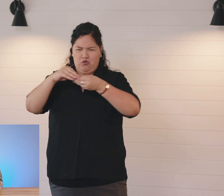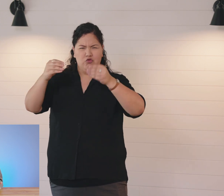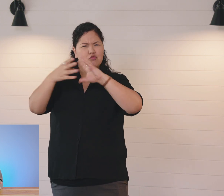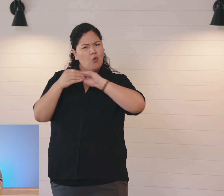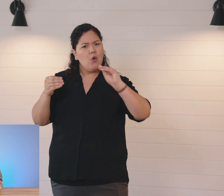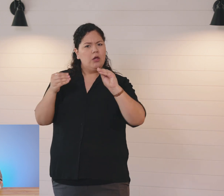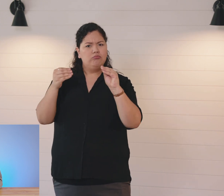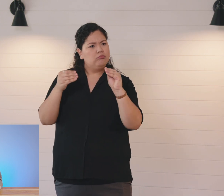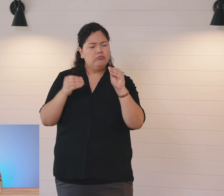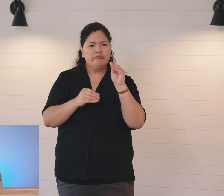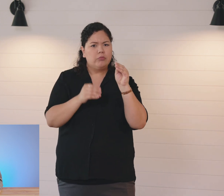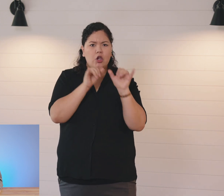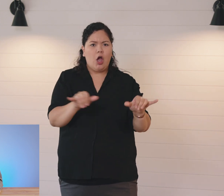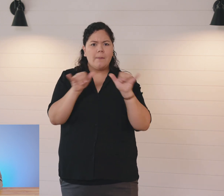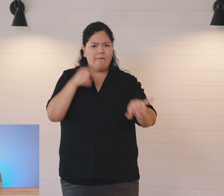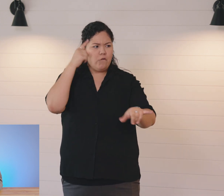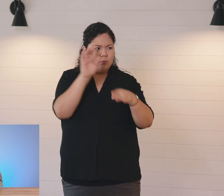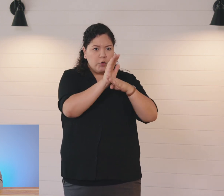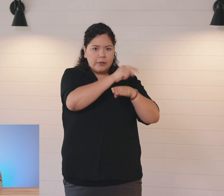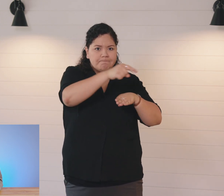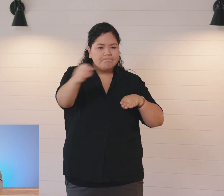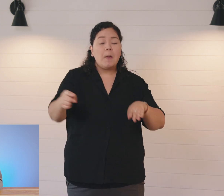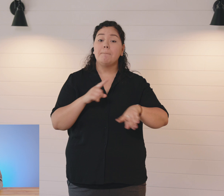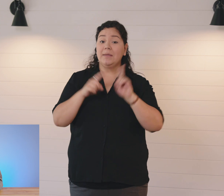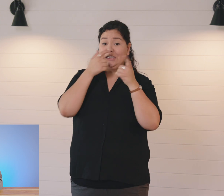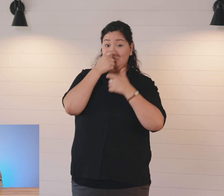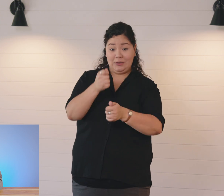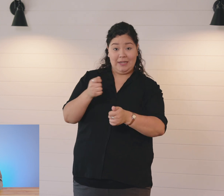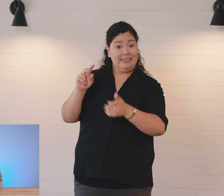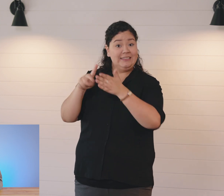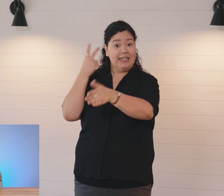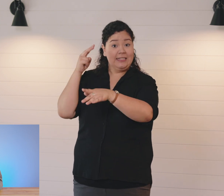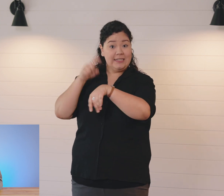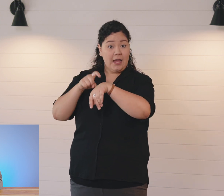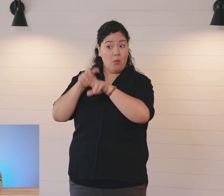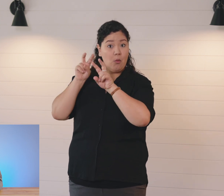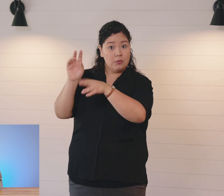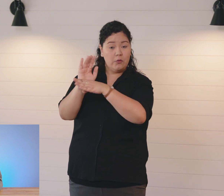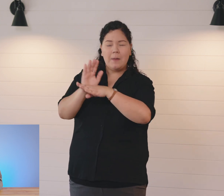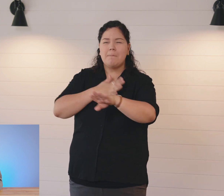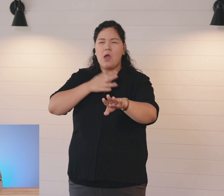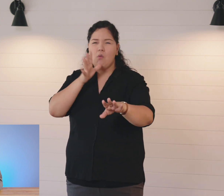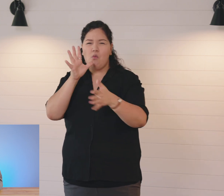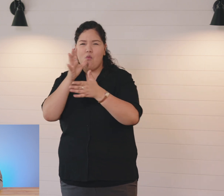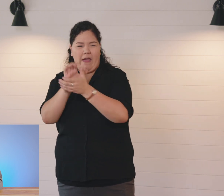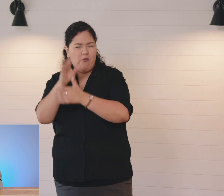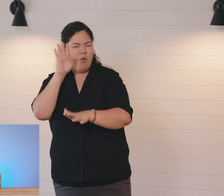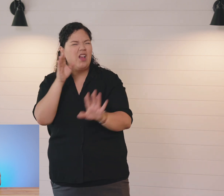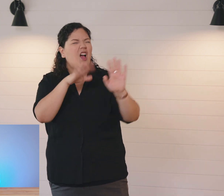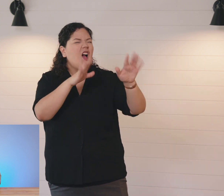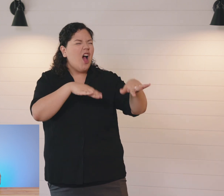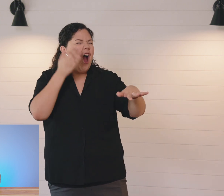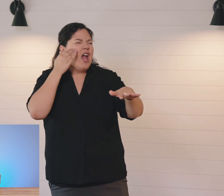common in most films. What's interesting is when you're watching it a second time, my wife will often say, can we fast forward through